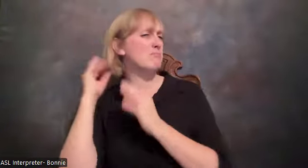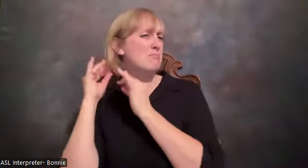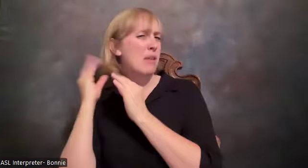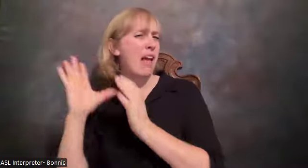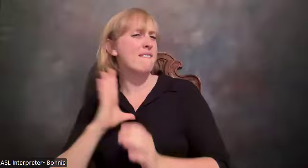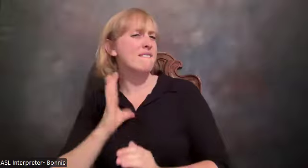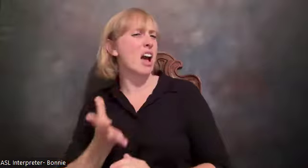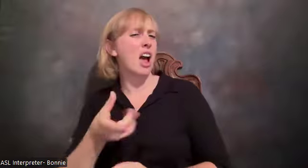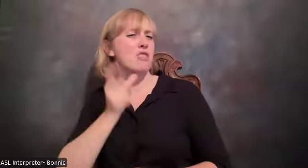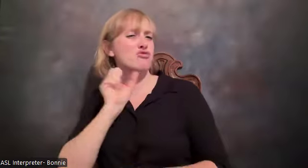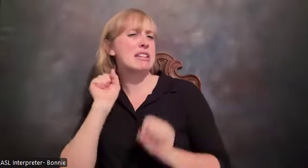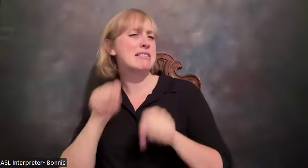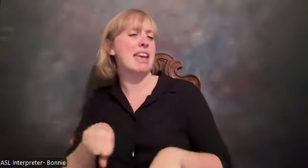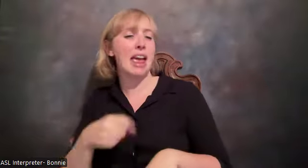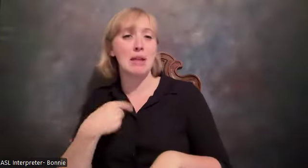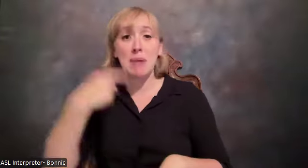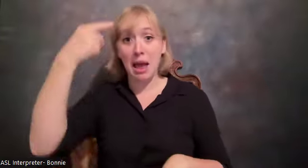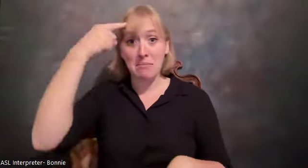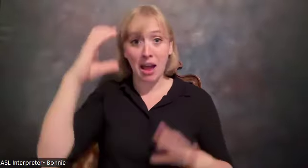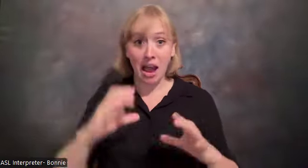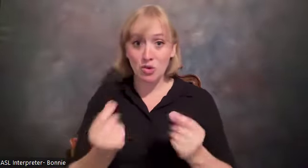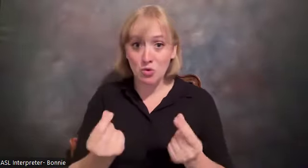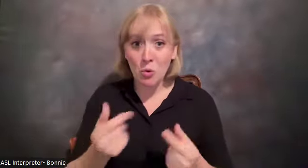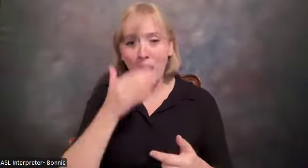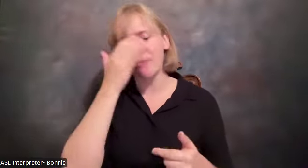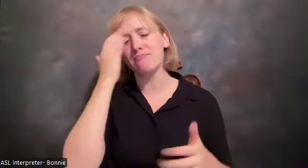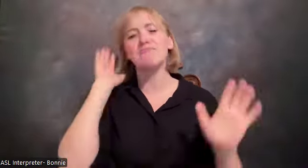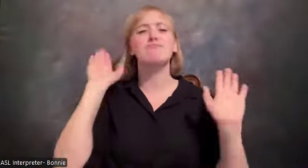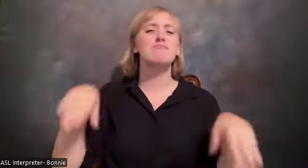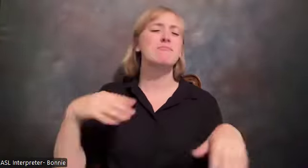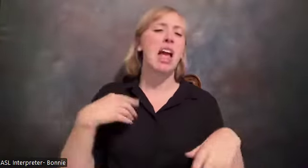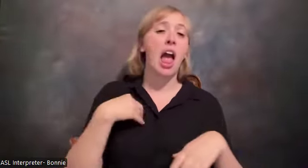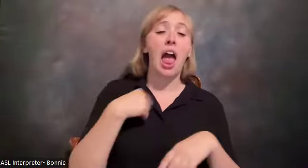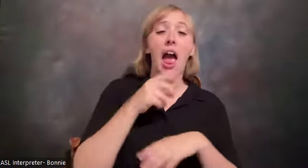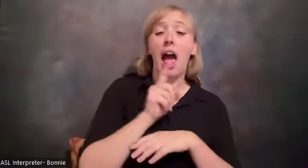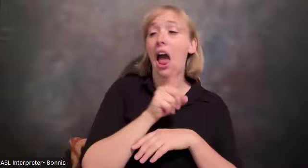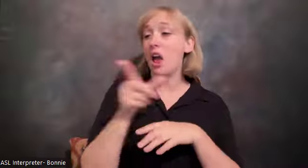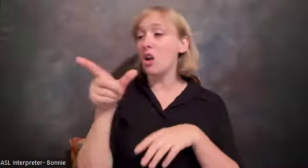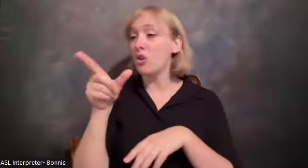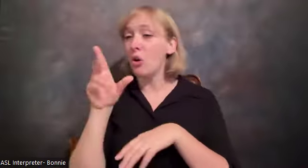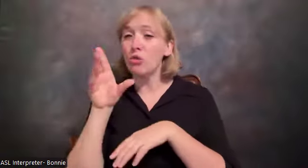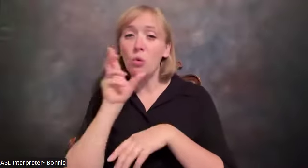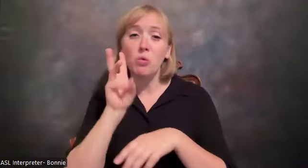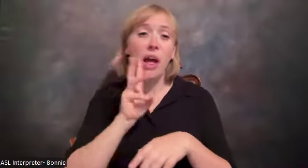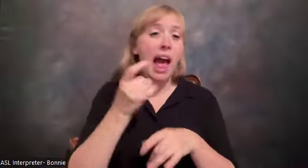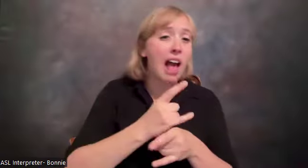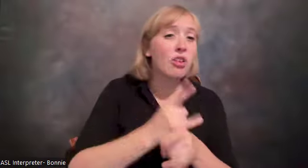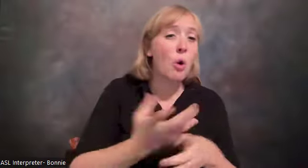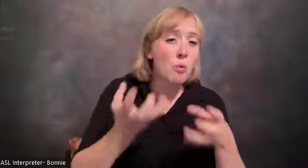drink. I seem to have a mind that will rationalize and justify my walk back to the next drink at all